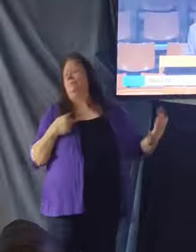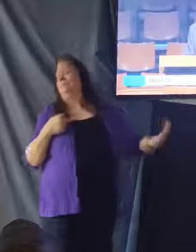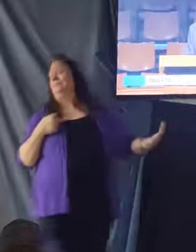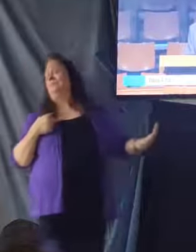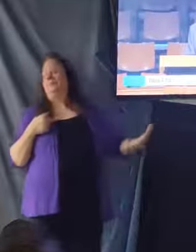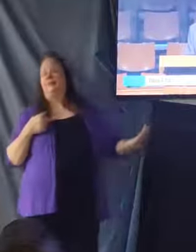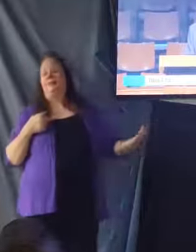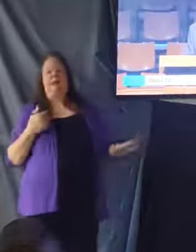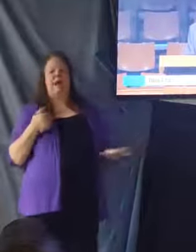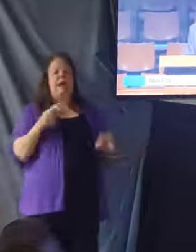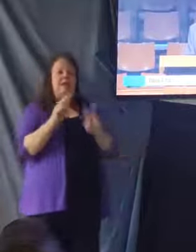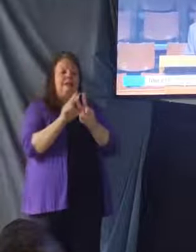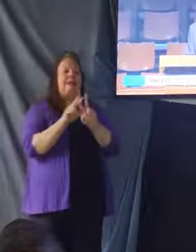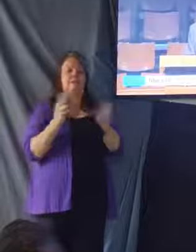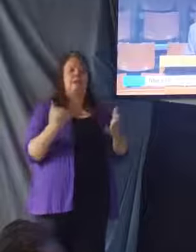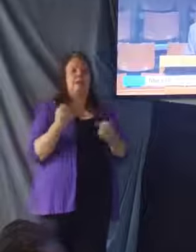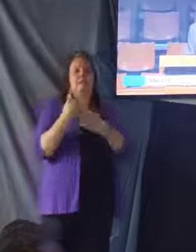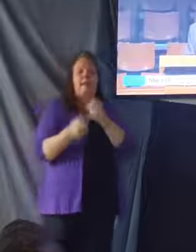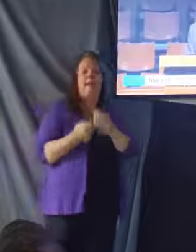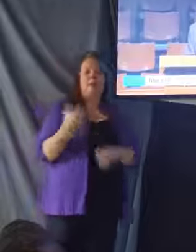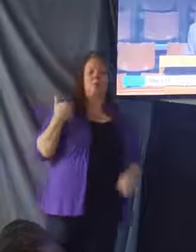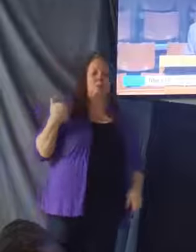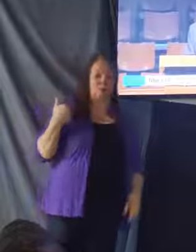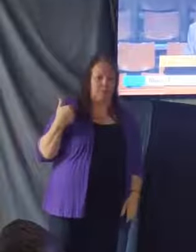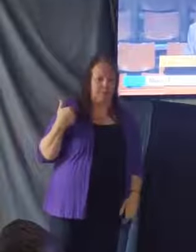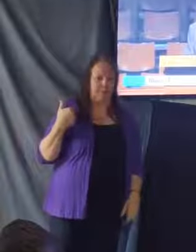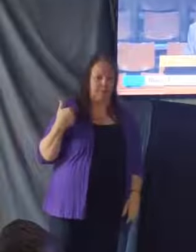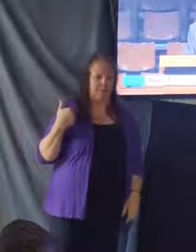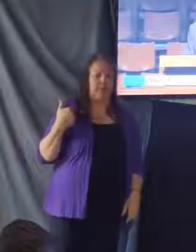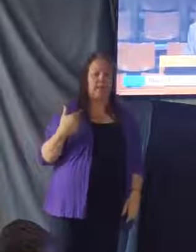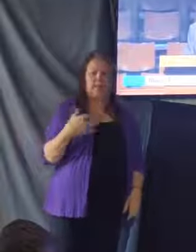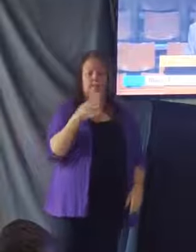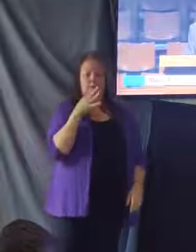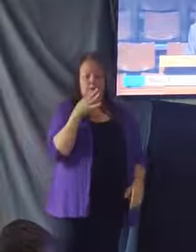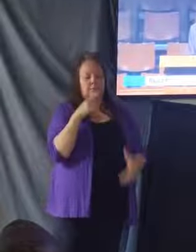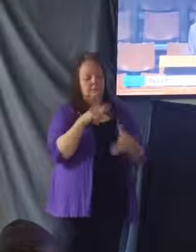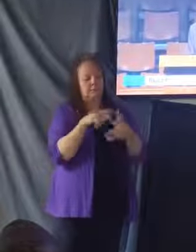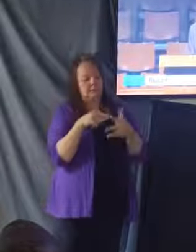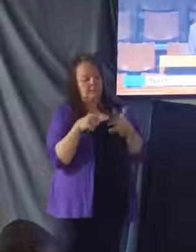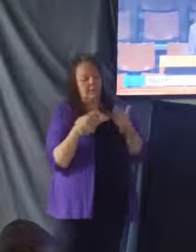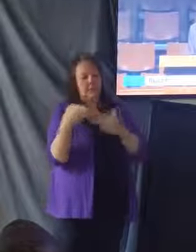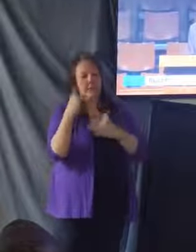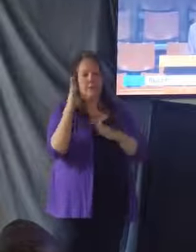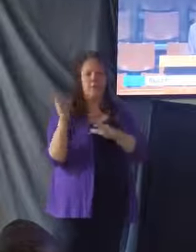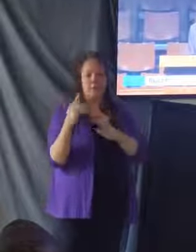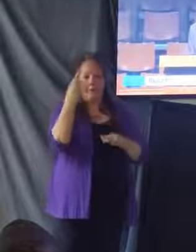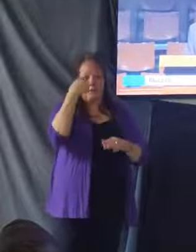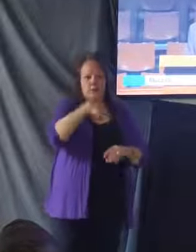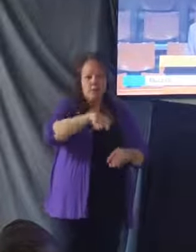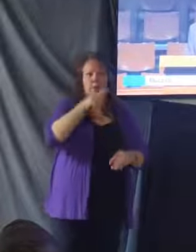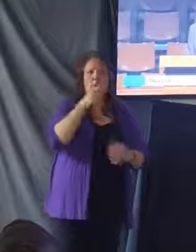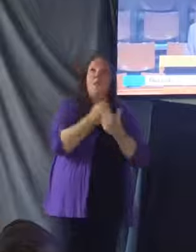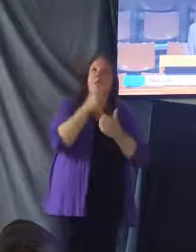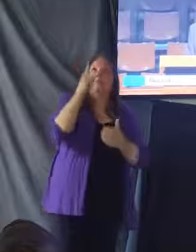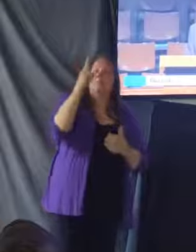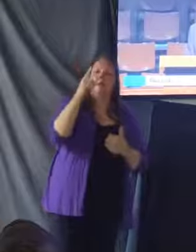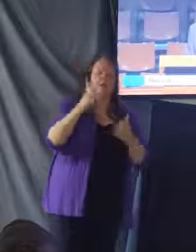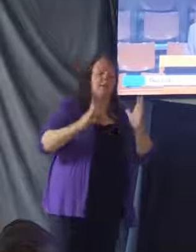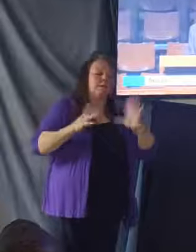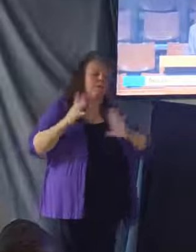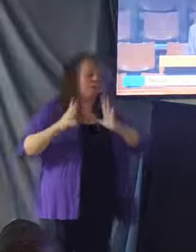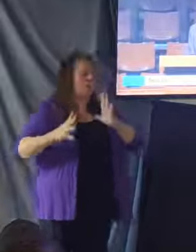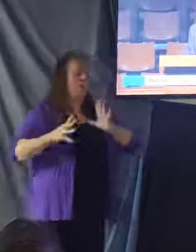funeral sermon here a number of years ago. And I talked about all that God had prepared for those who love him. The